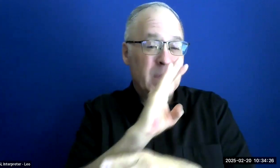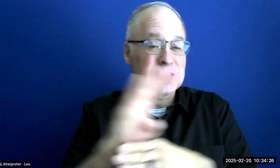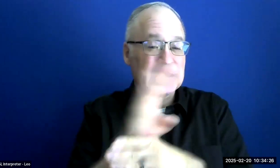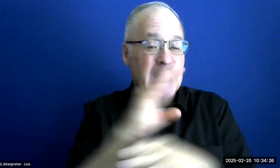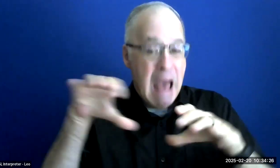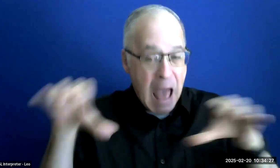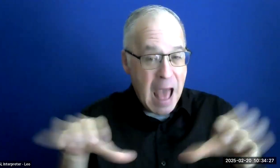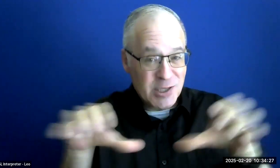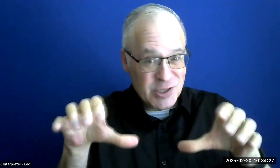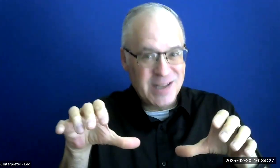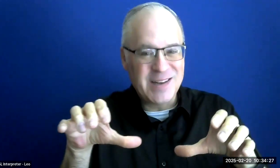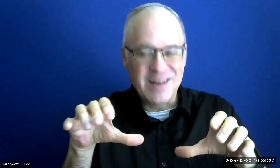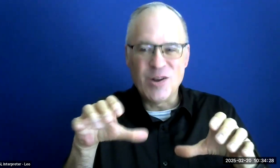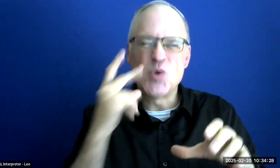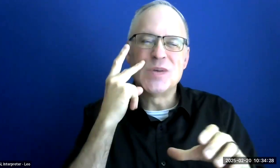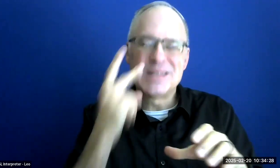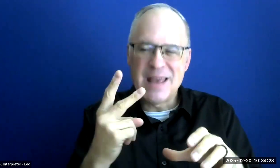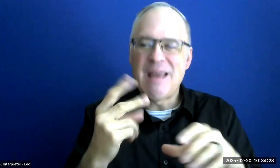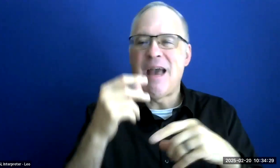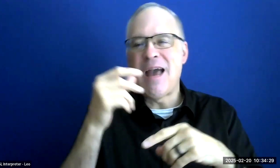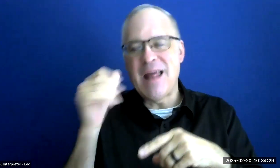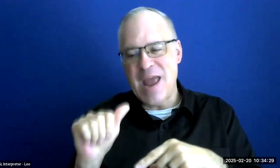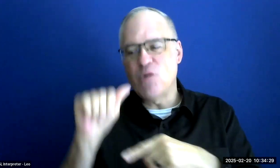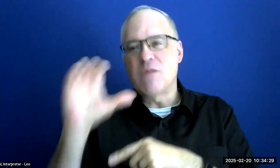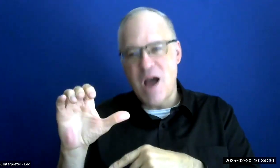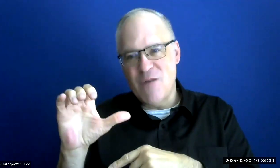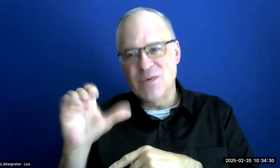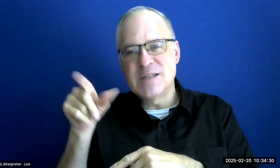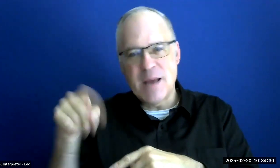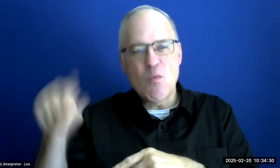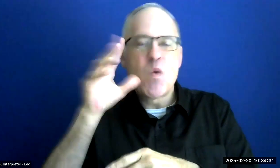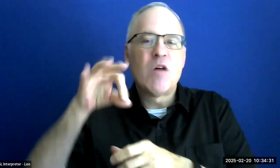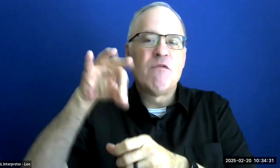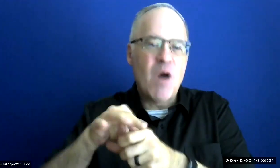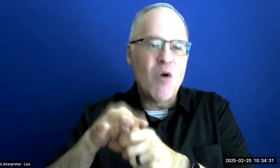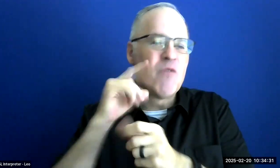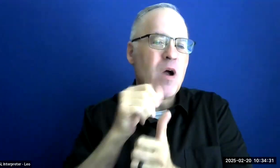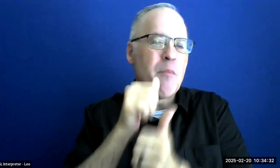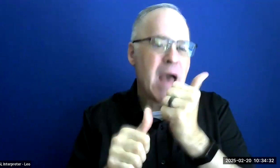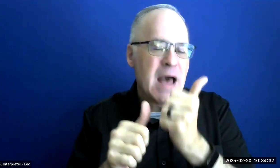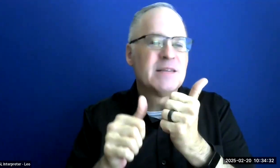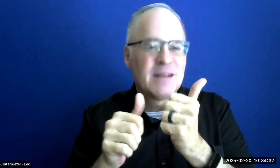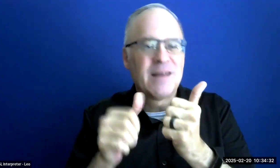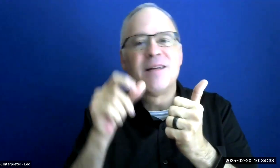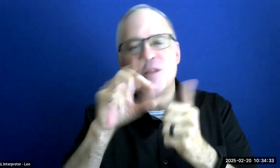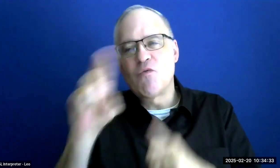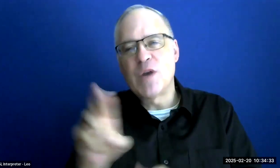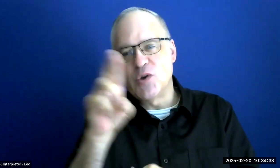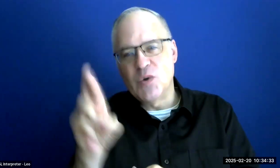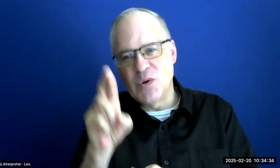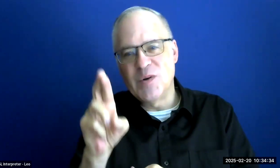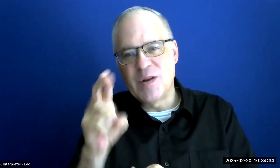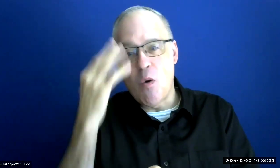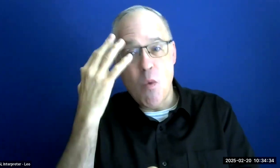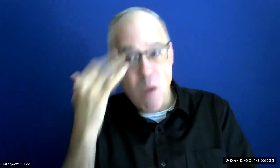and every annual conference is the ratification of the constitutional amendments based on the actions of